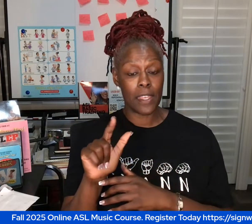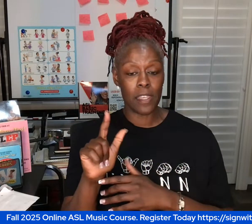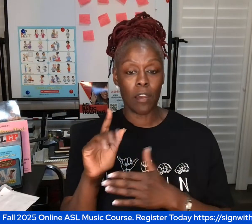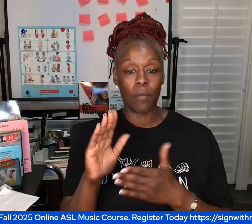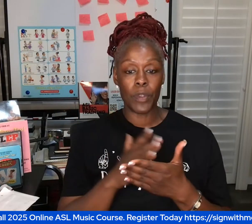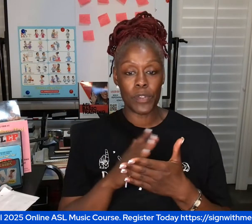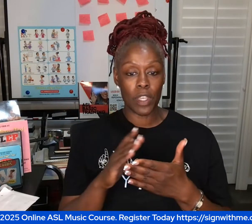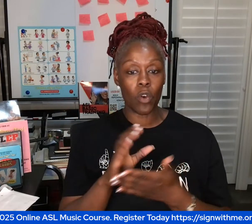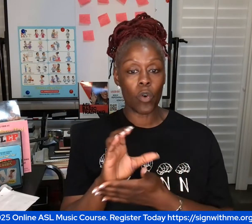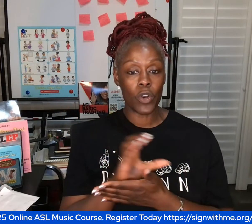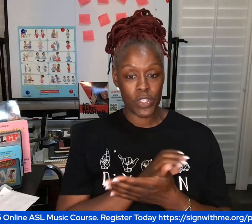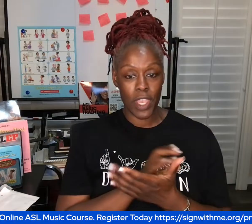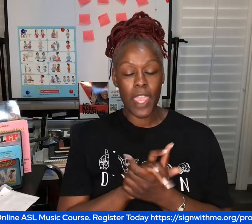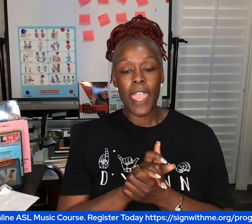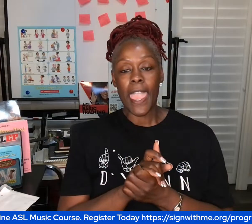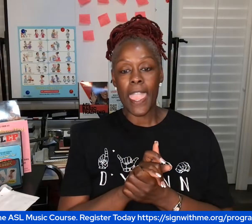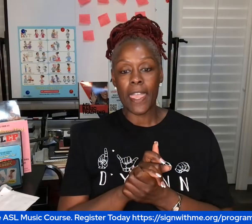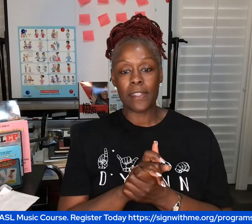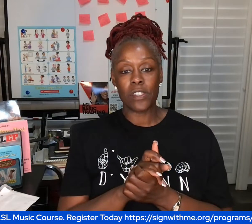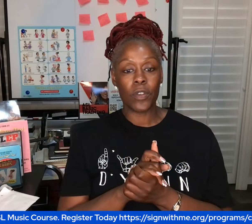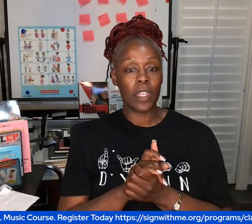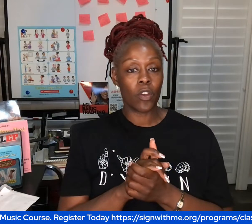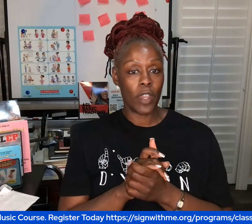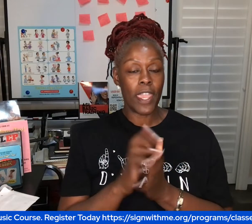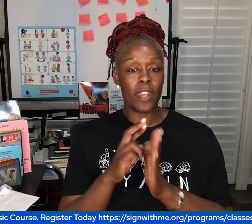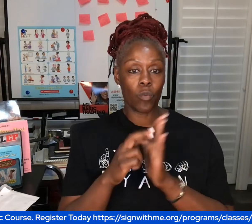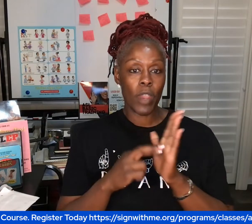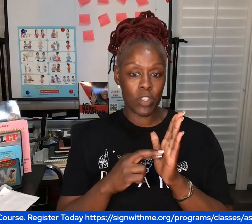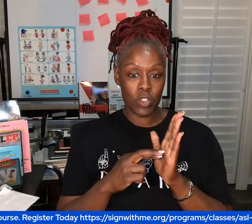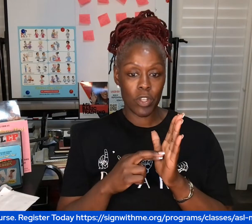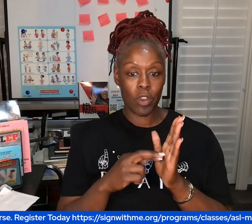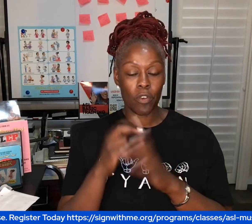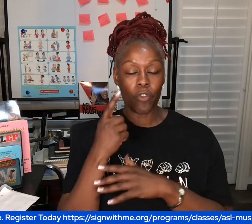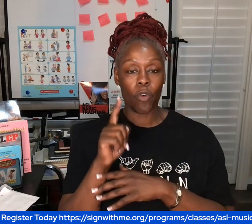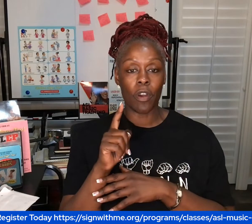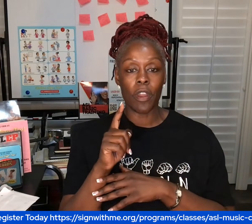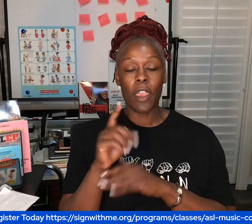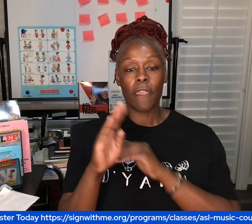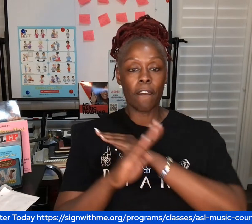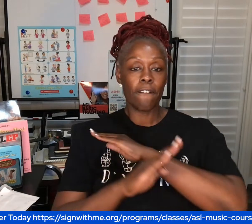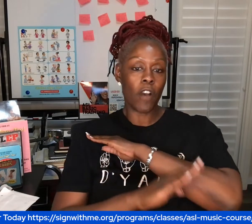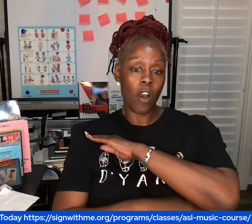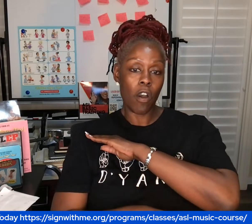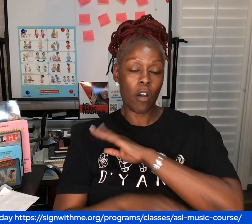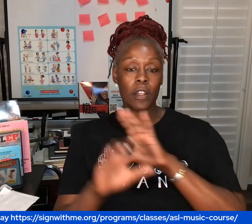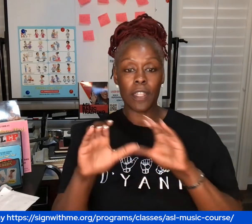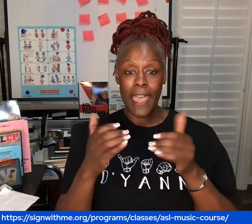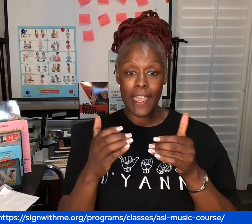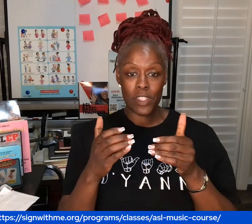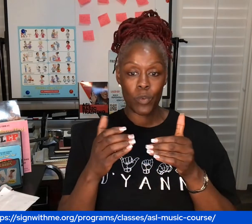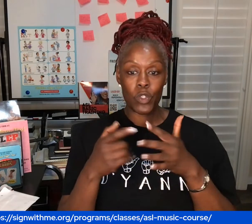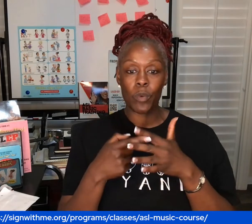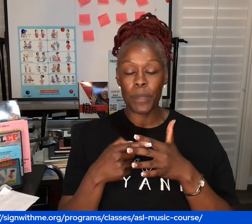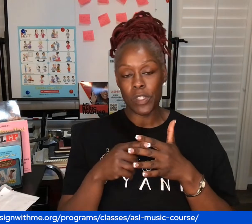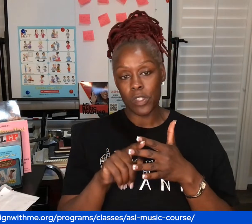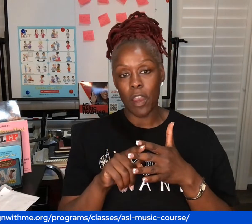ASL music course, and you can go ahead and register for the fall class, which will be